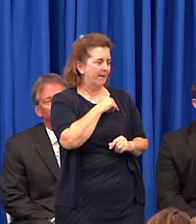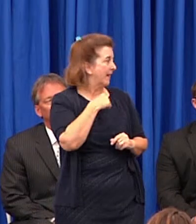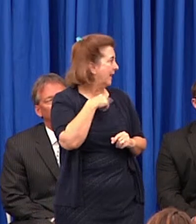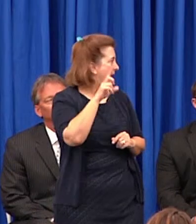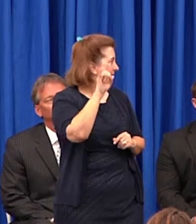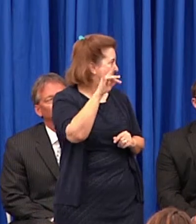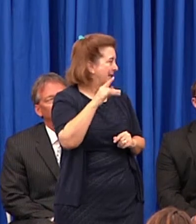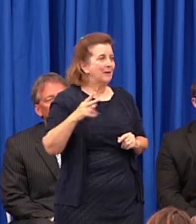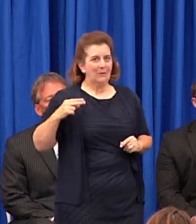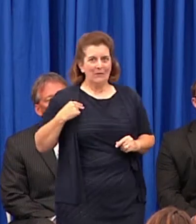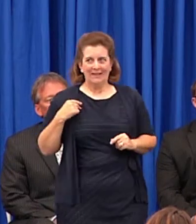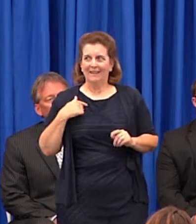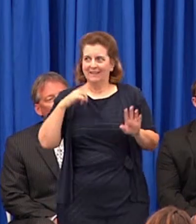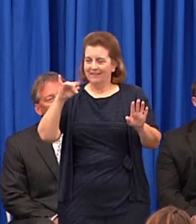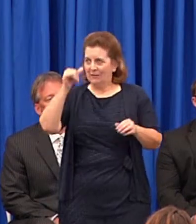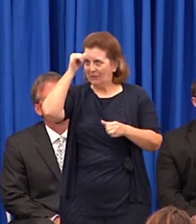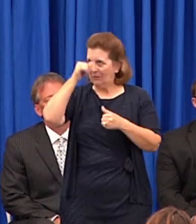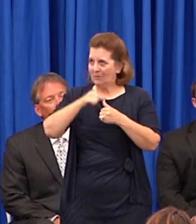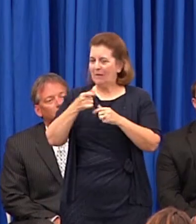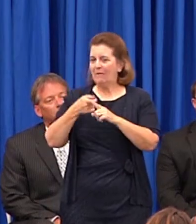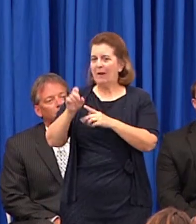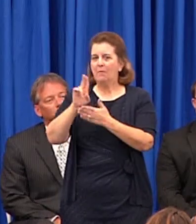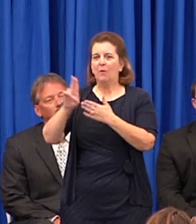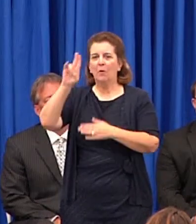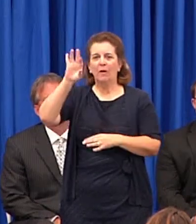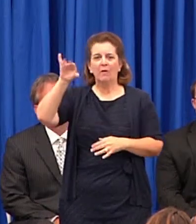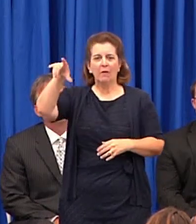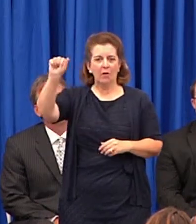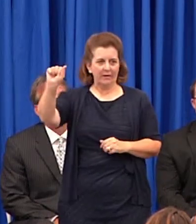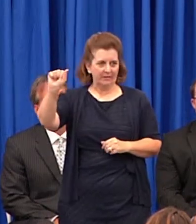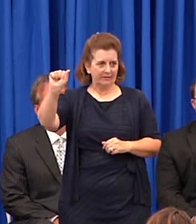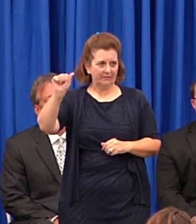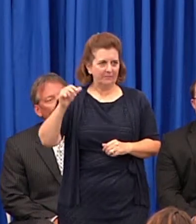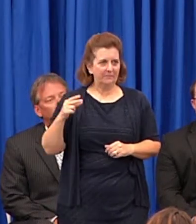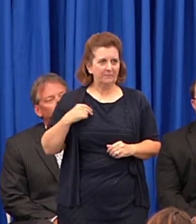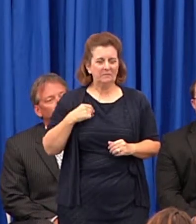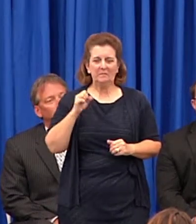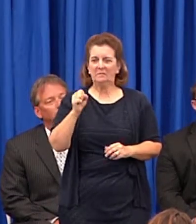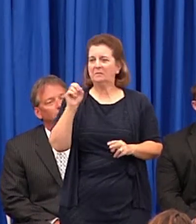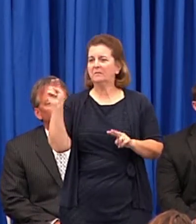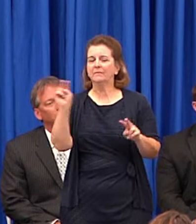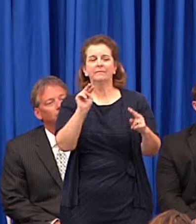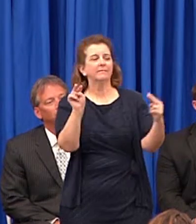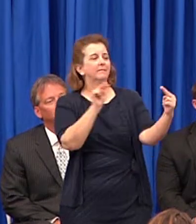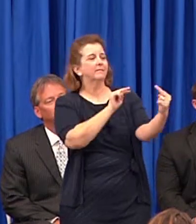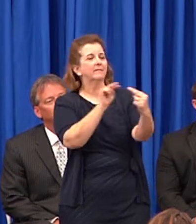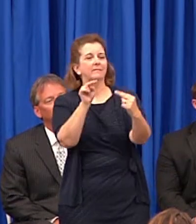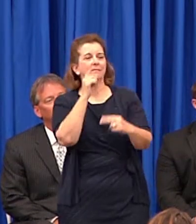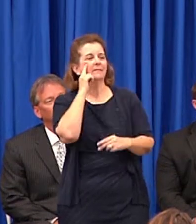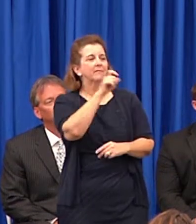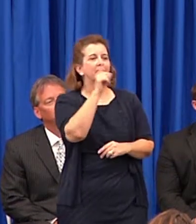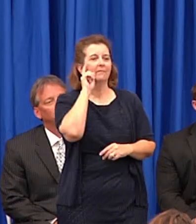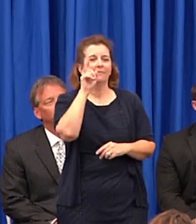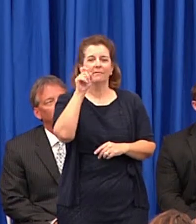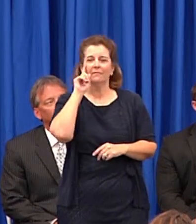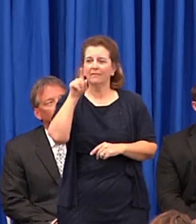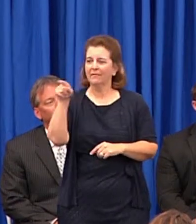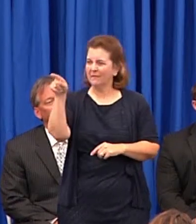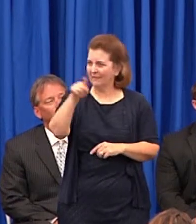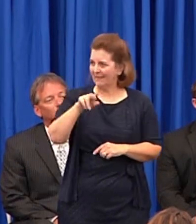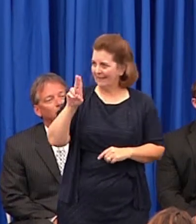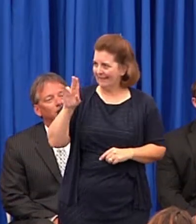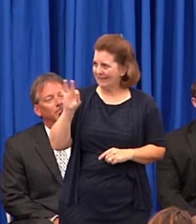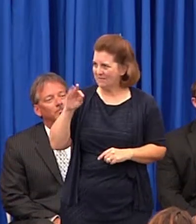on this morning from the University of Florida. And it's quickly recognizable to graduates of that school. I don't see many UF pins around